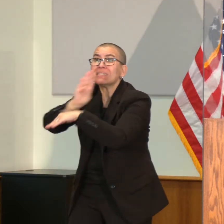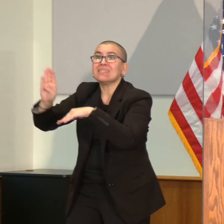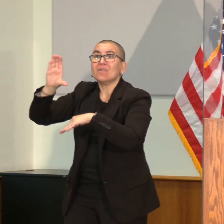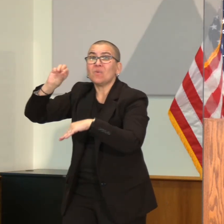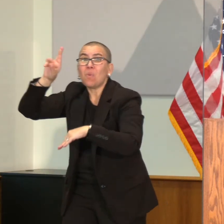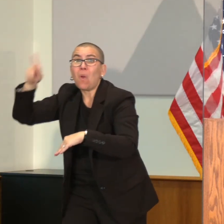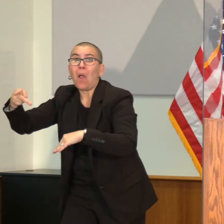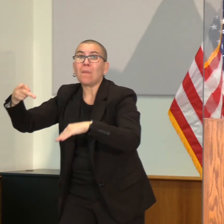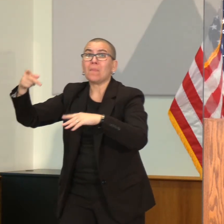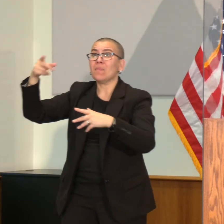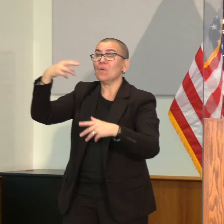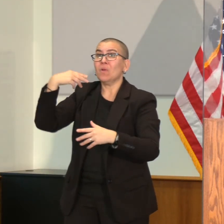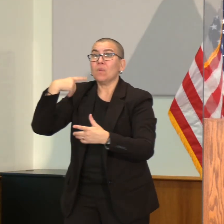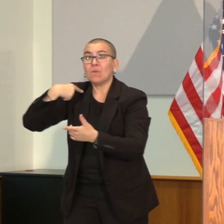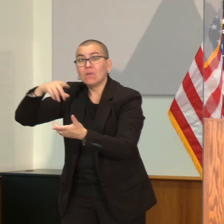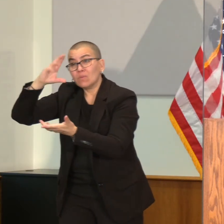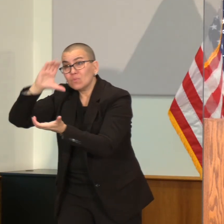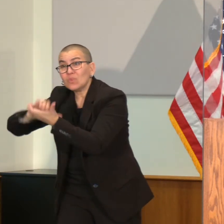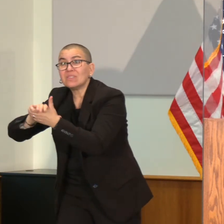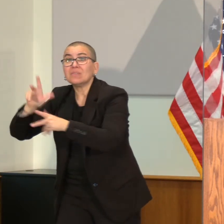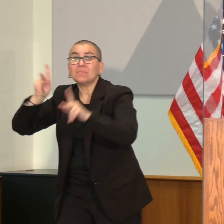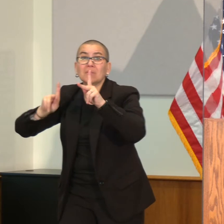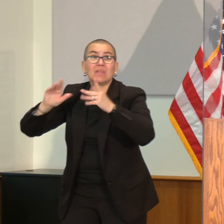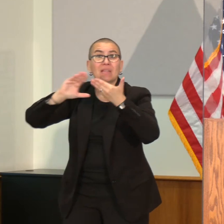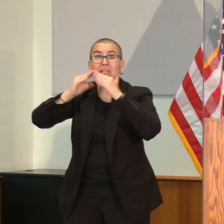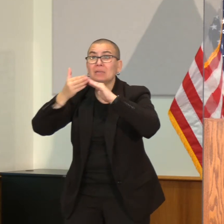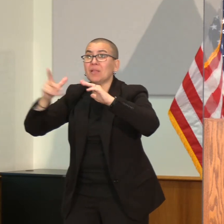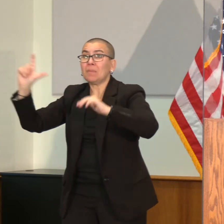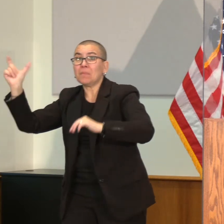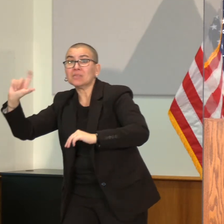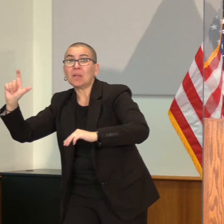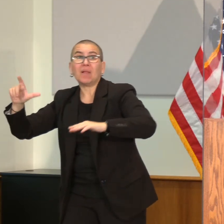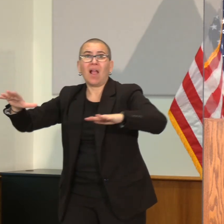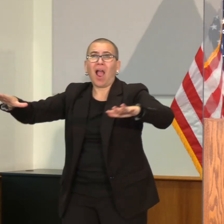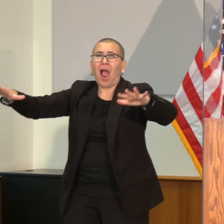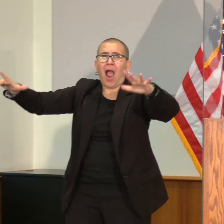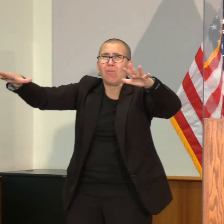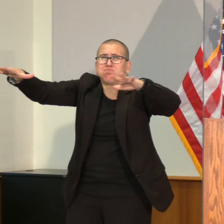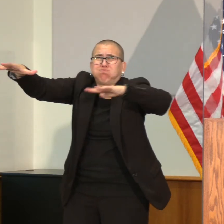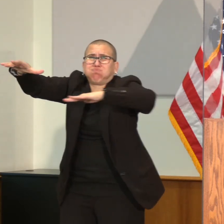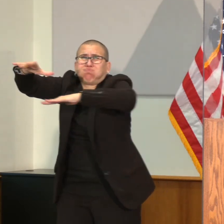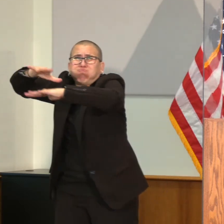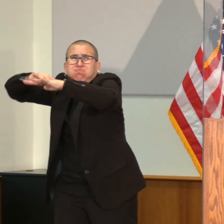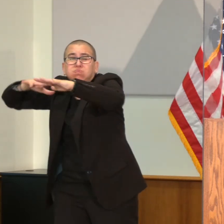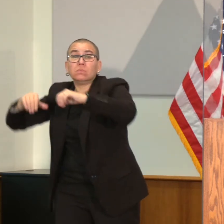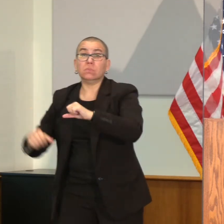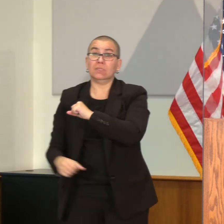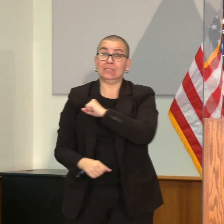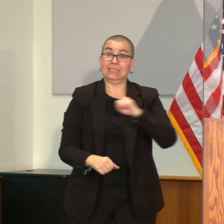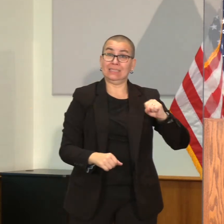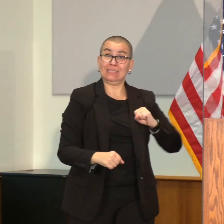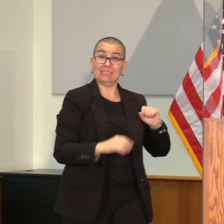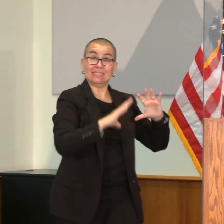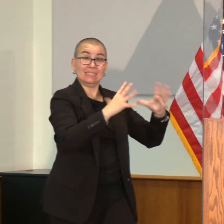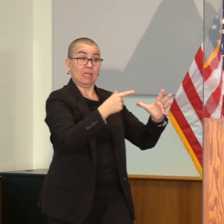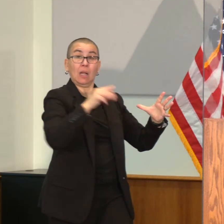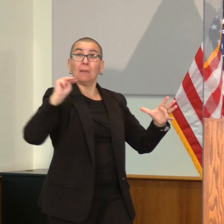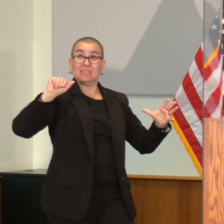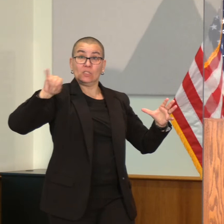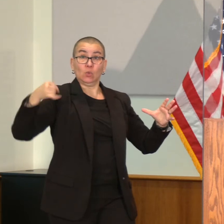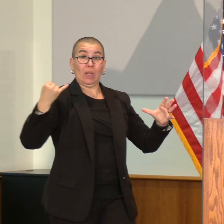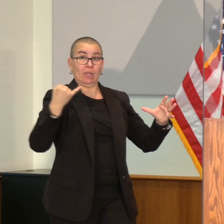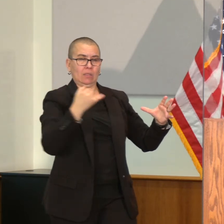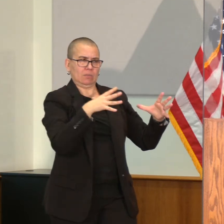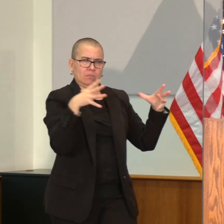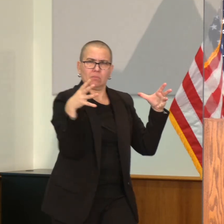faith communities, the Minnesota Senate Republican majority finally agreed, and together we passed that